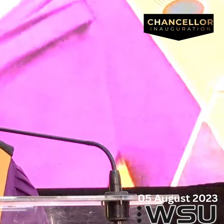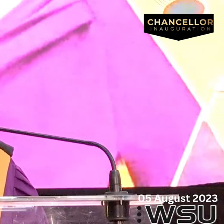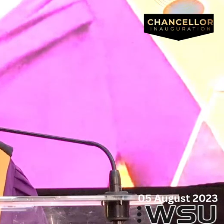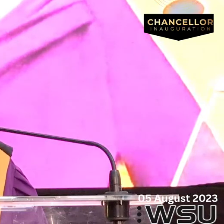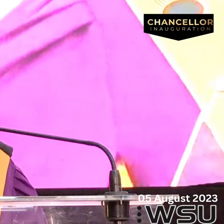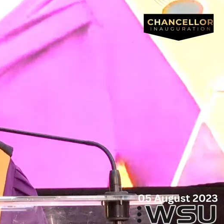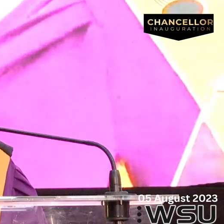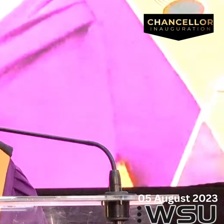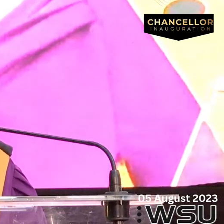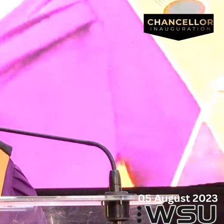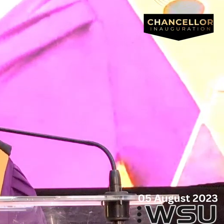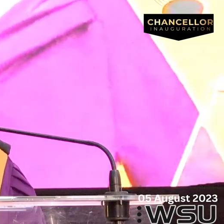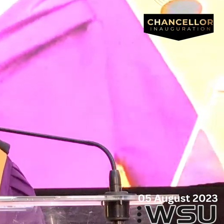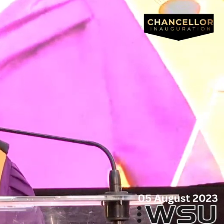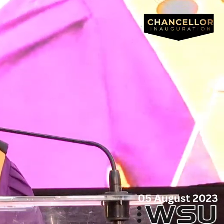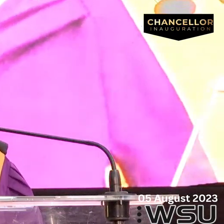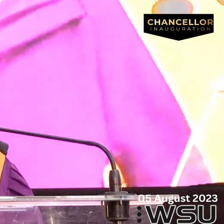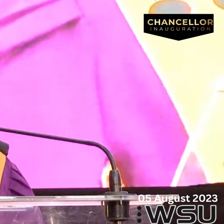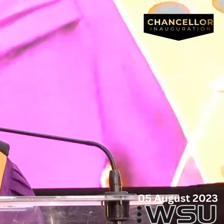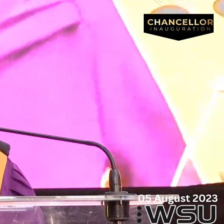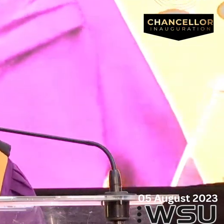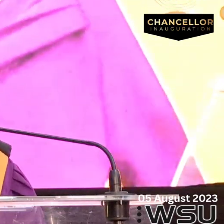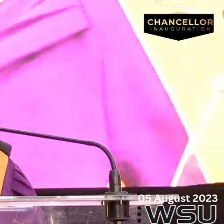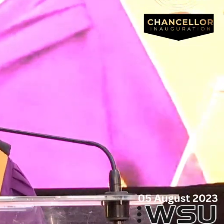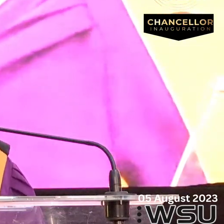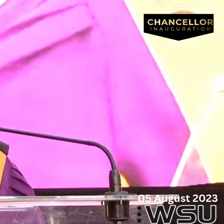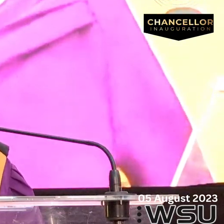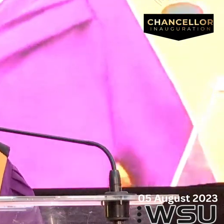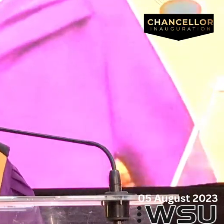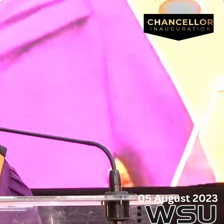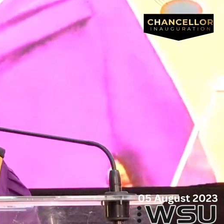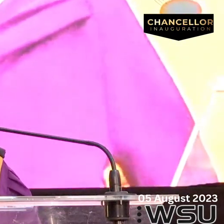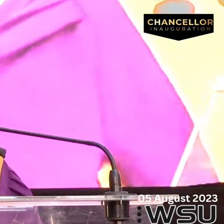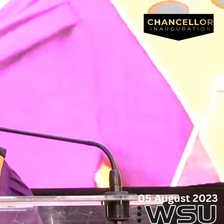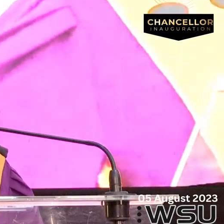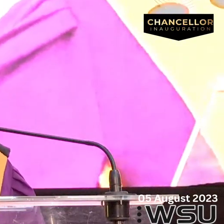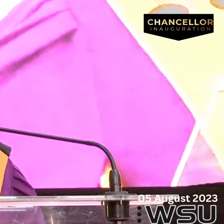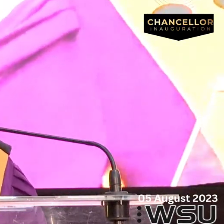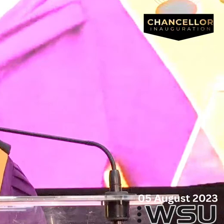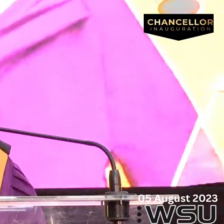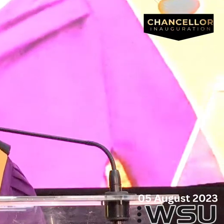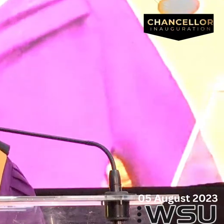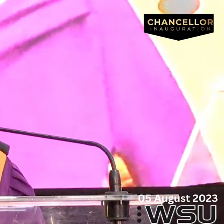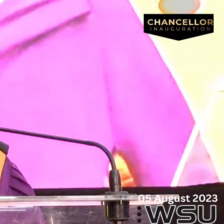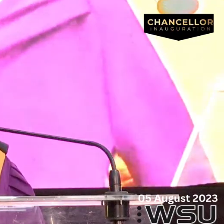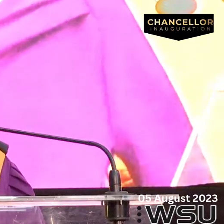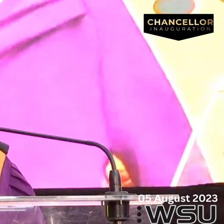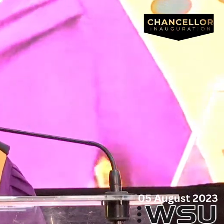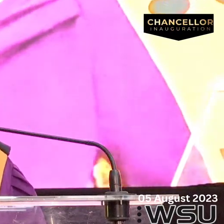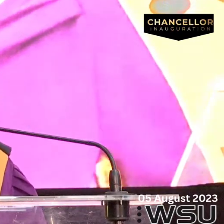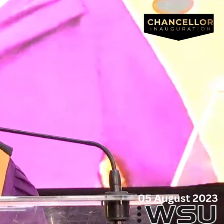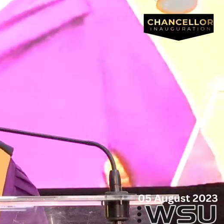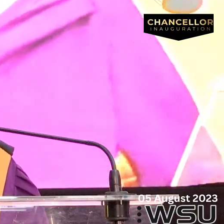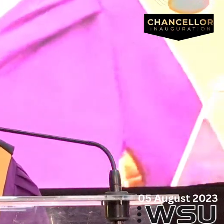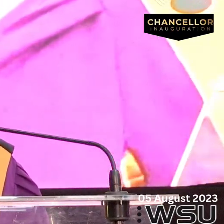Because Professor Ryan, who was the head of department of the accounting department, was going on